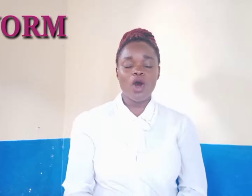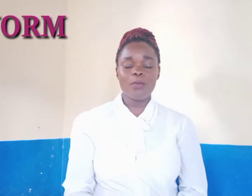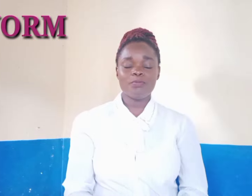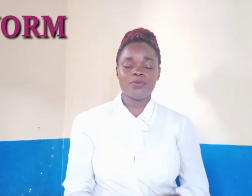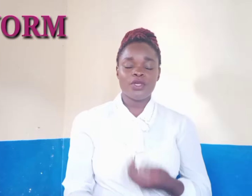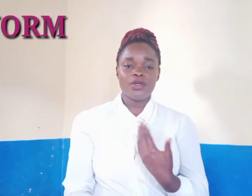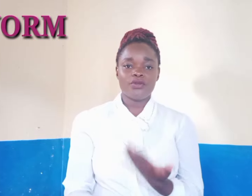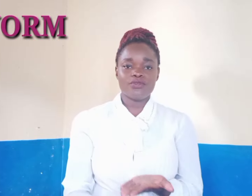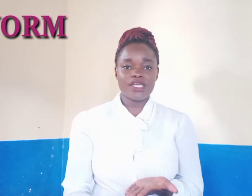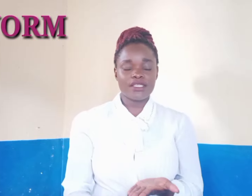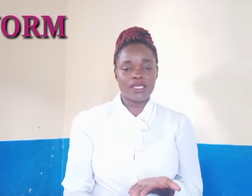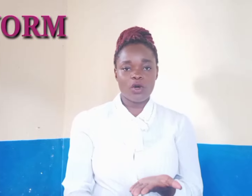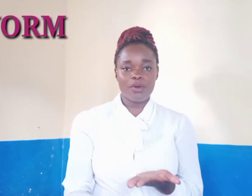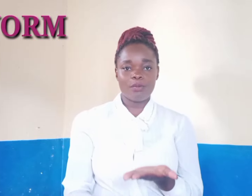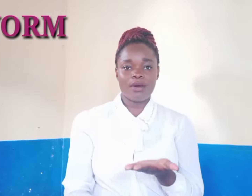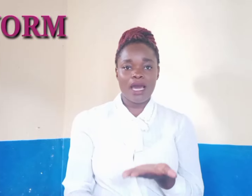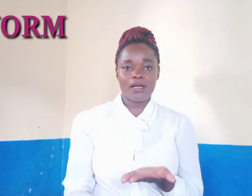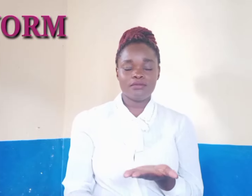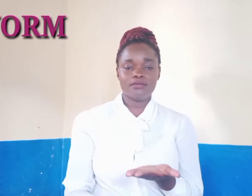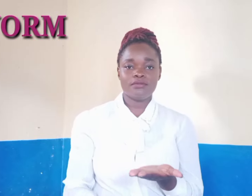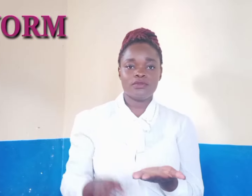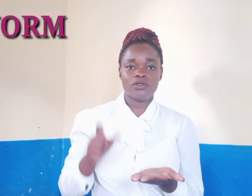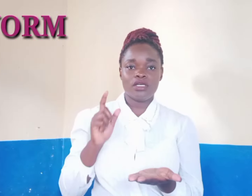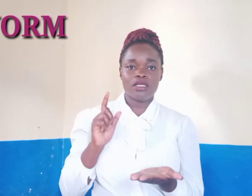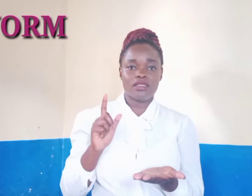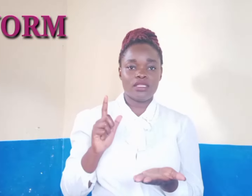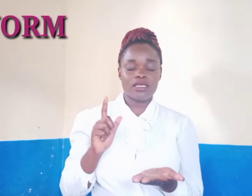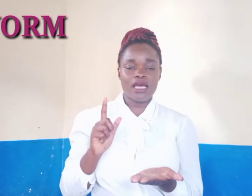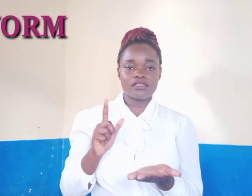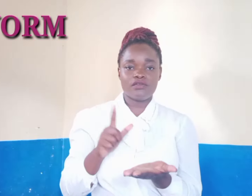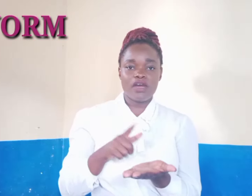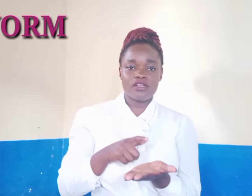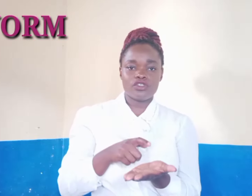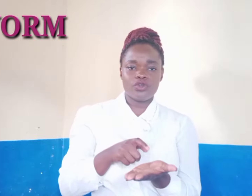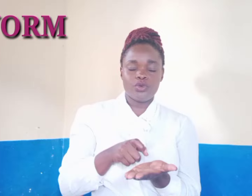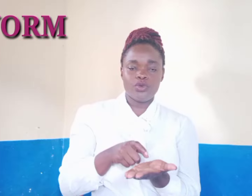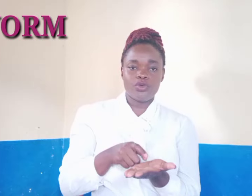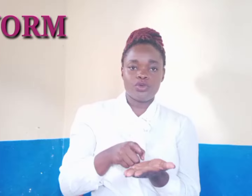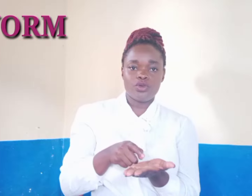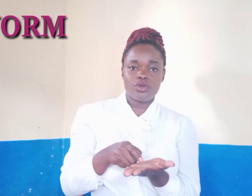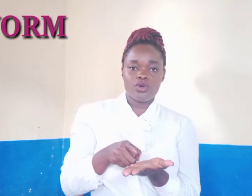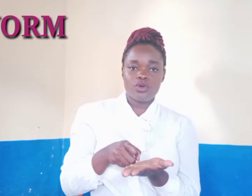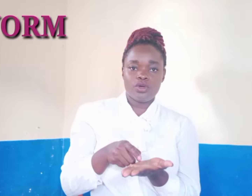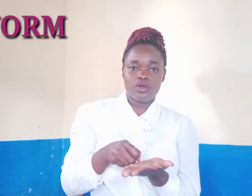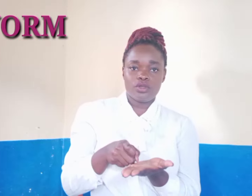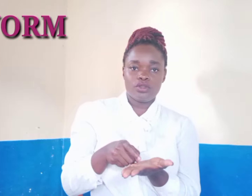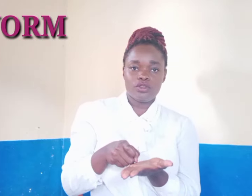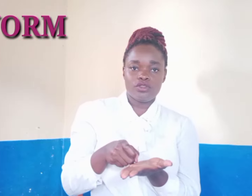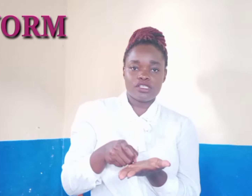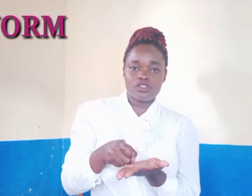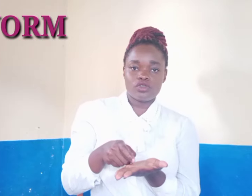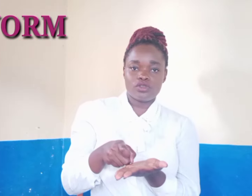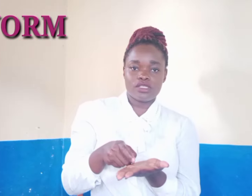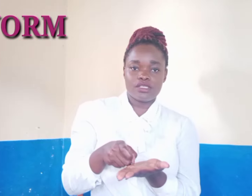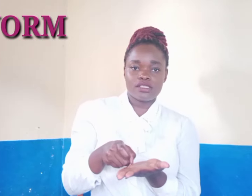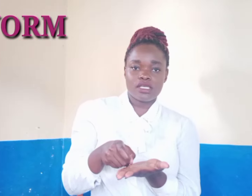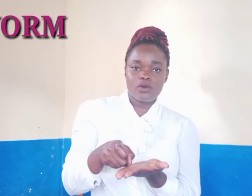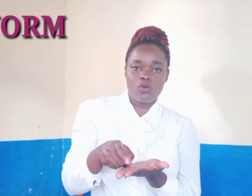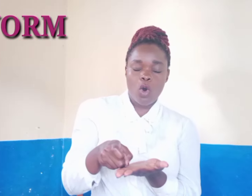Worm. Take the open palm, then the active hand, you use it to do this.